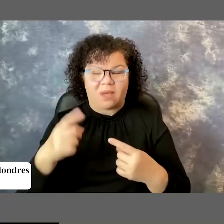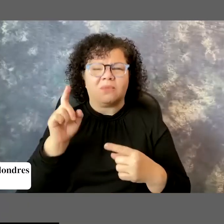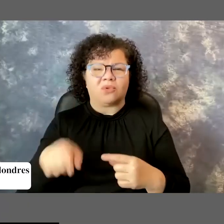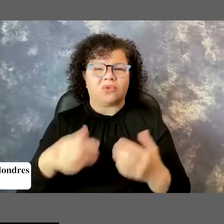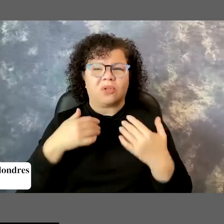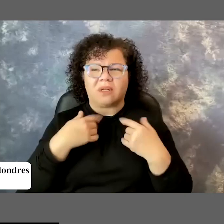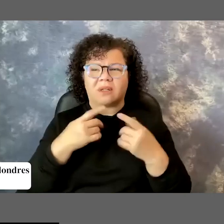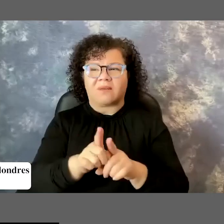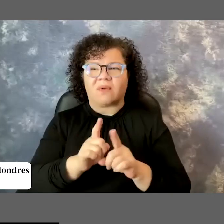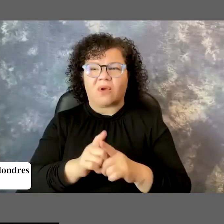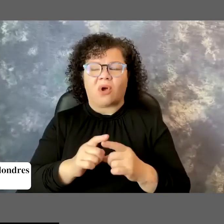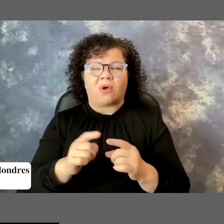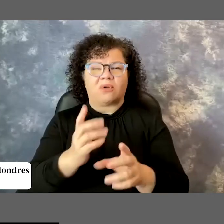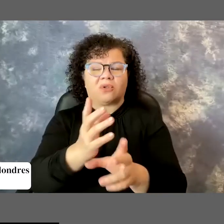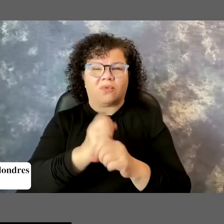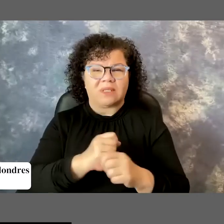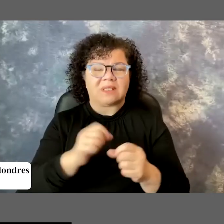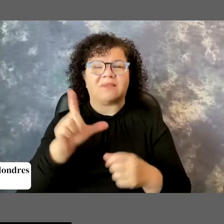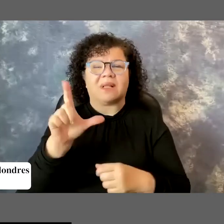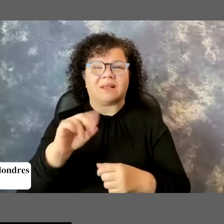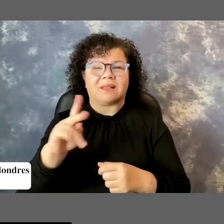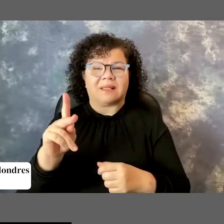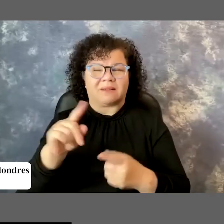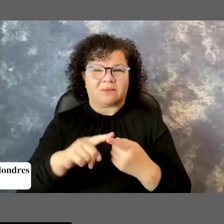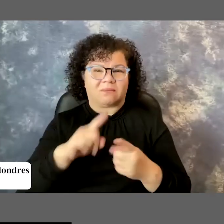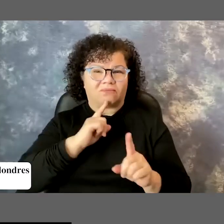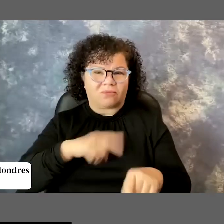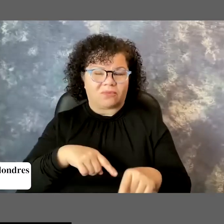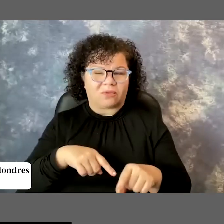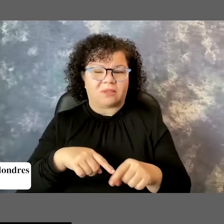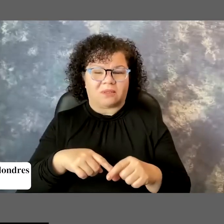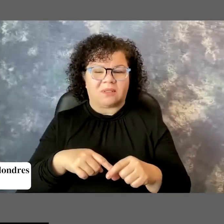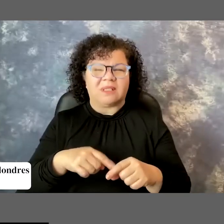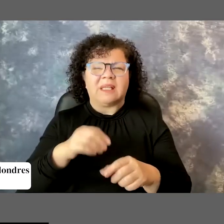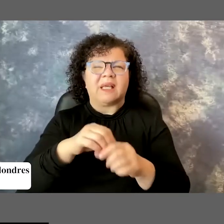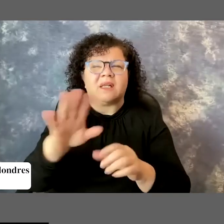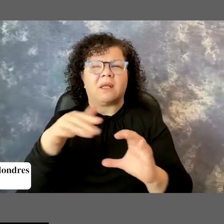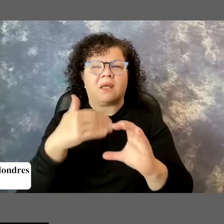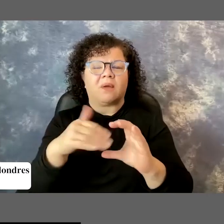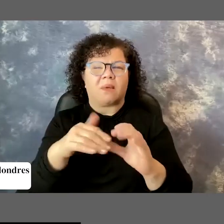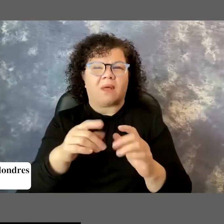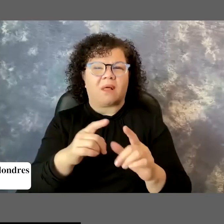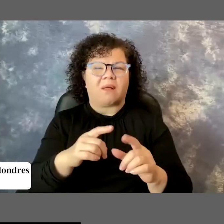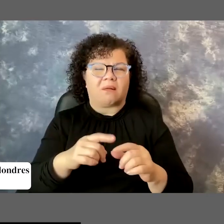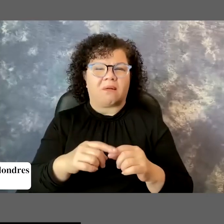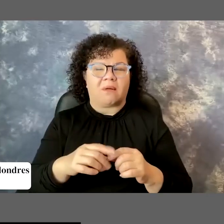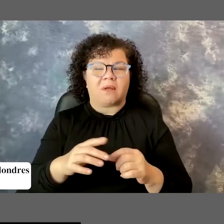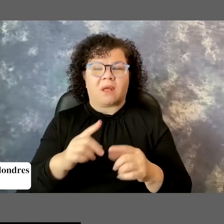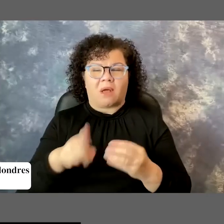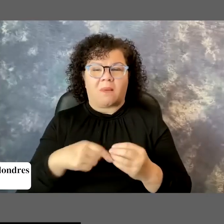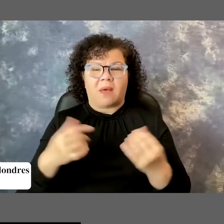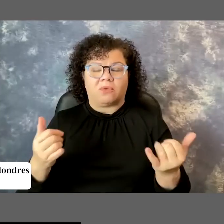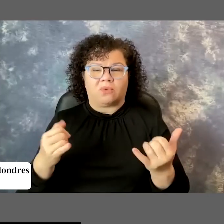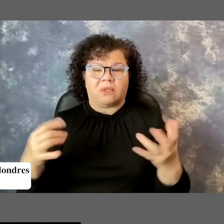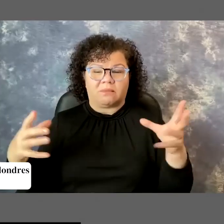also received a link to the full report in a reminder email about today's gathering. We hope you find